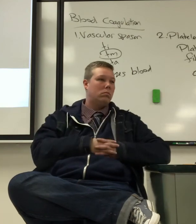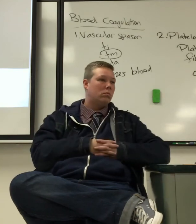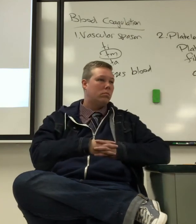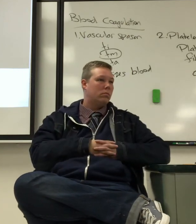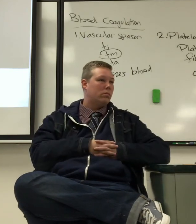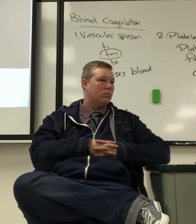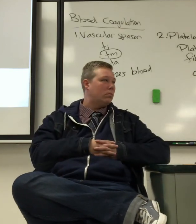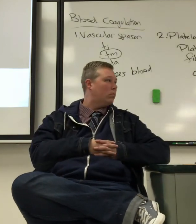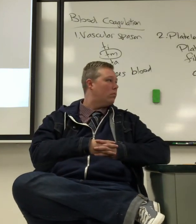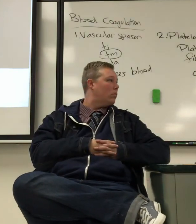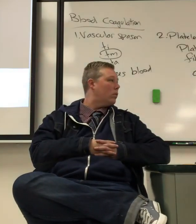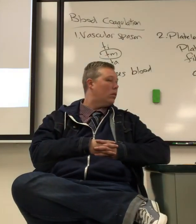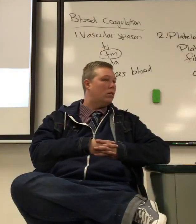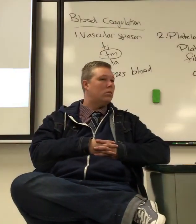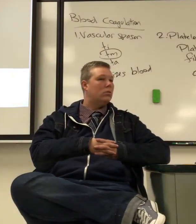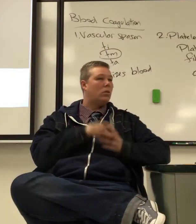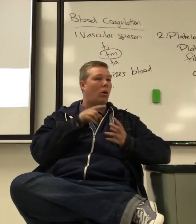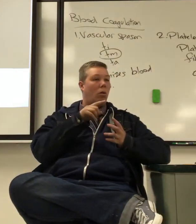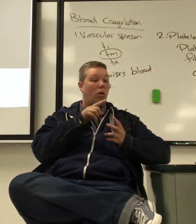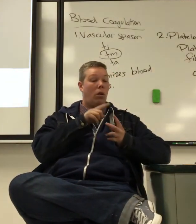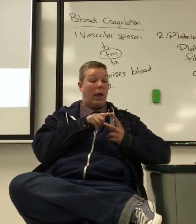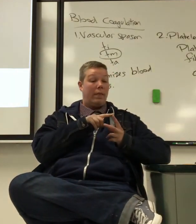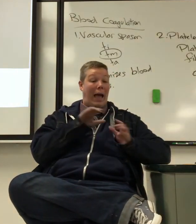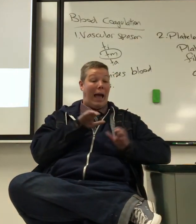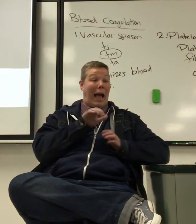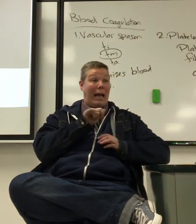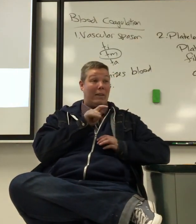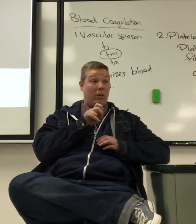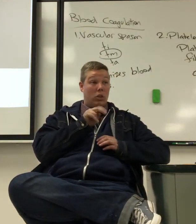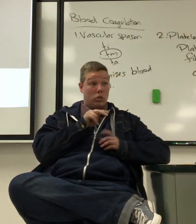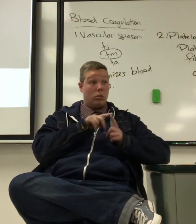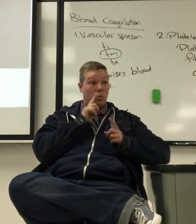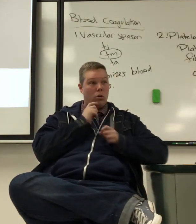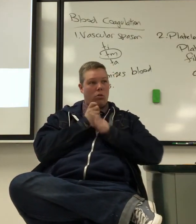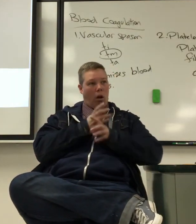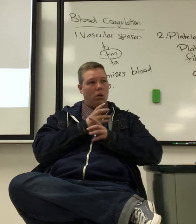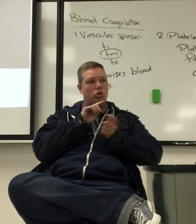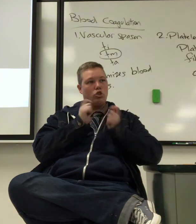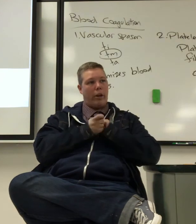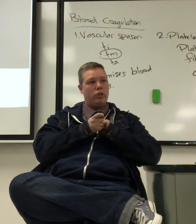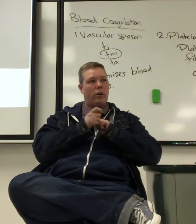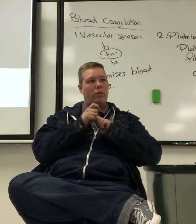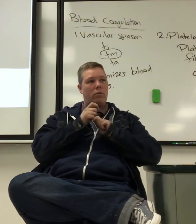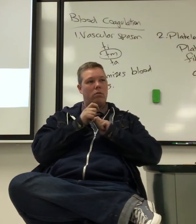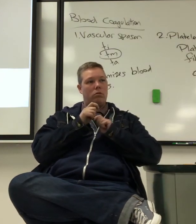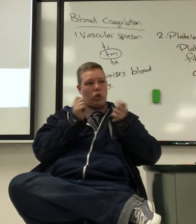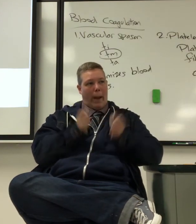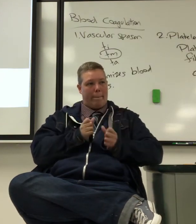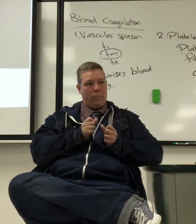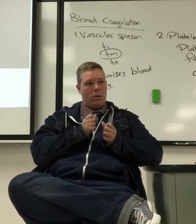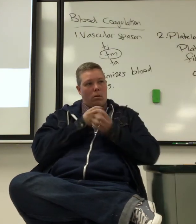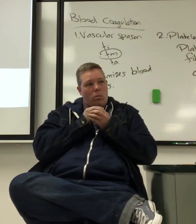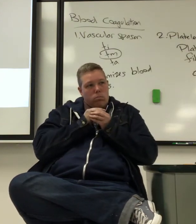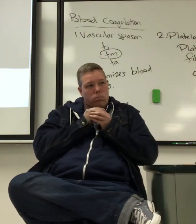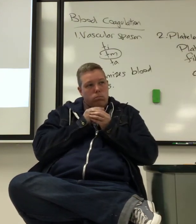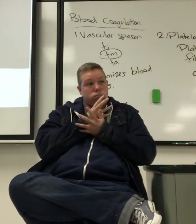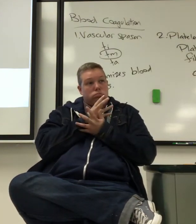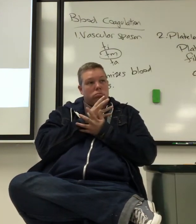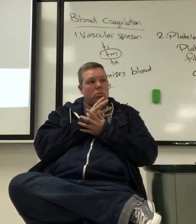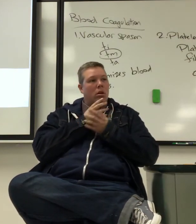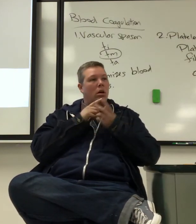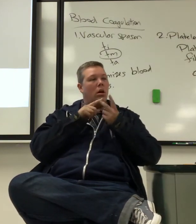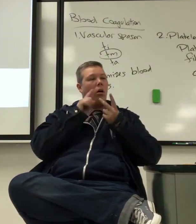So not only does the activation process involve a change in shape, it involves secretion of these